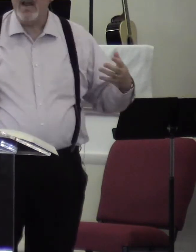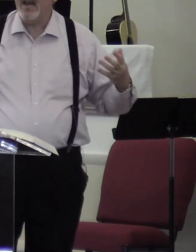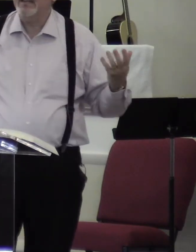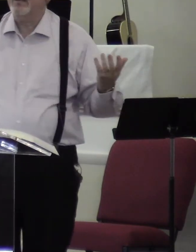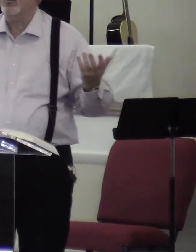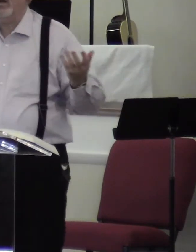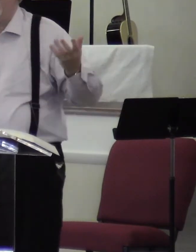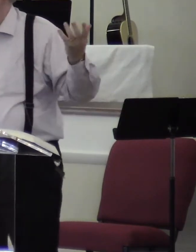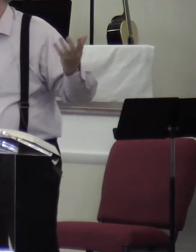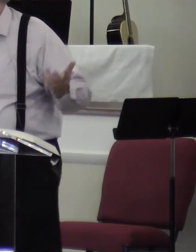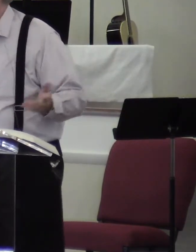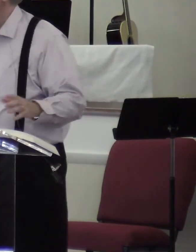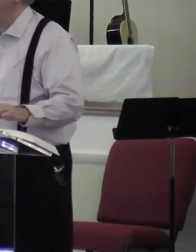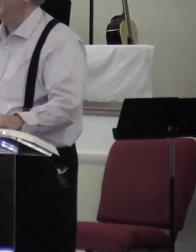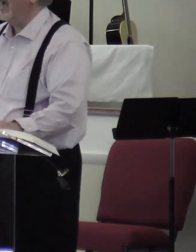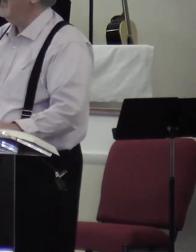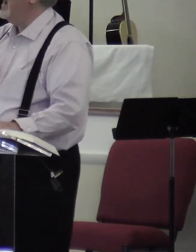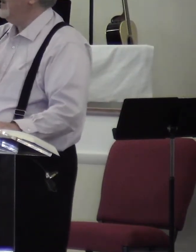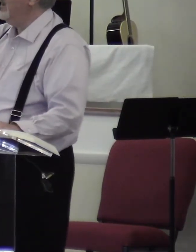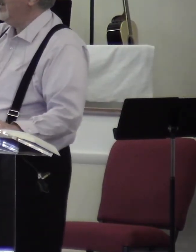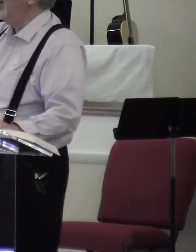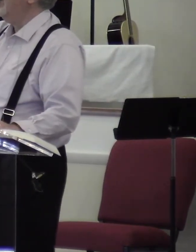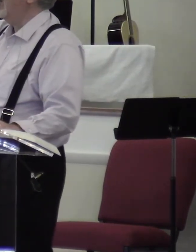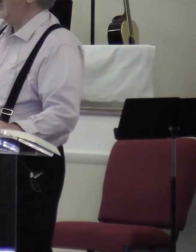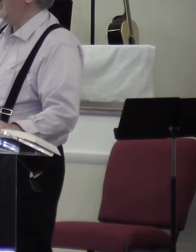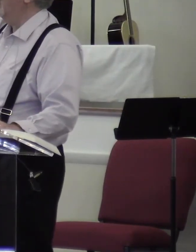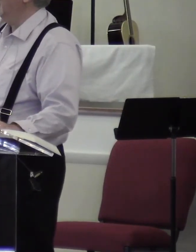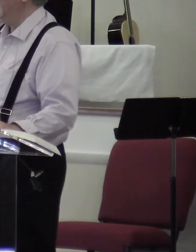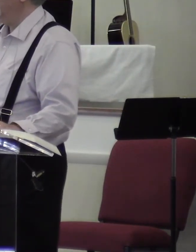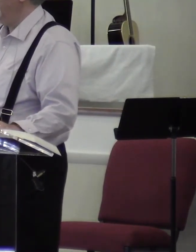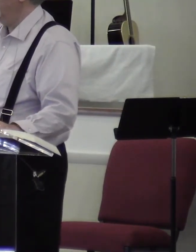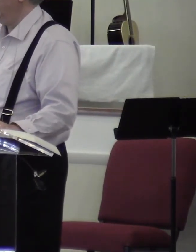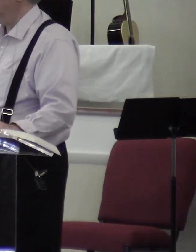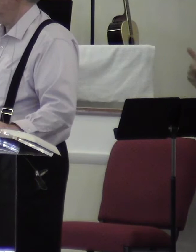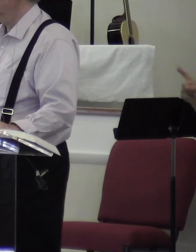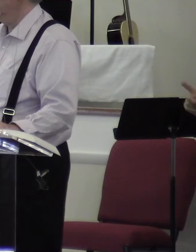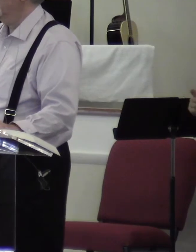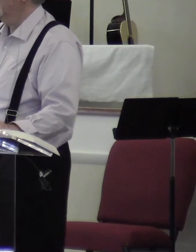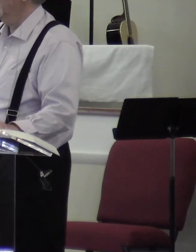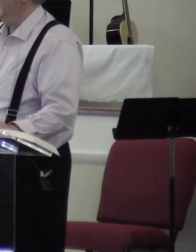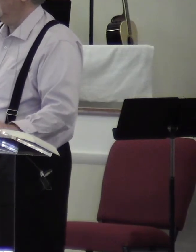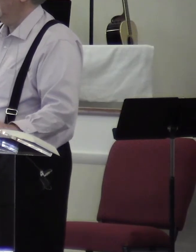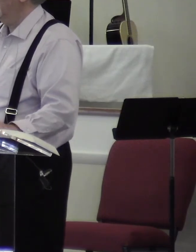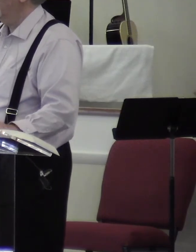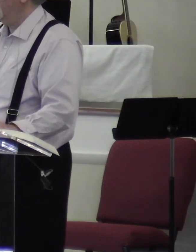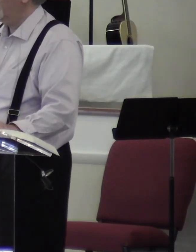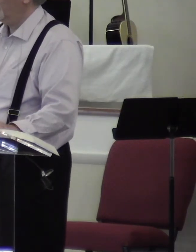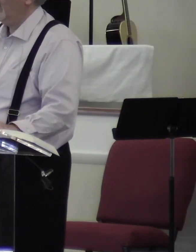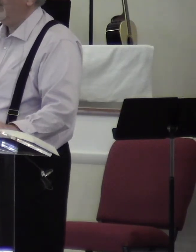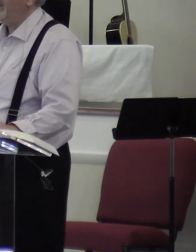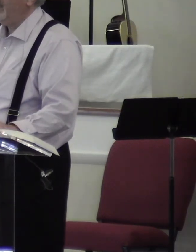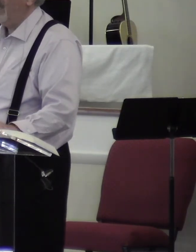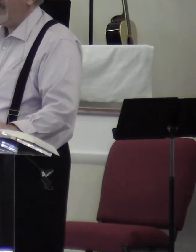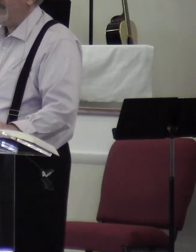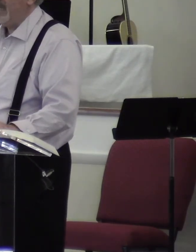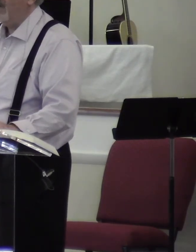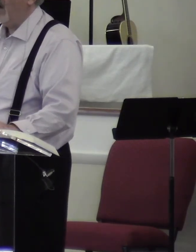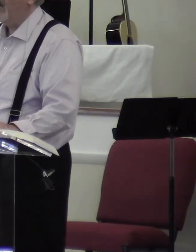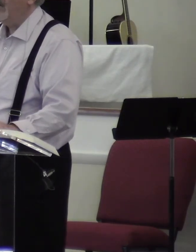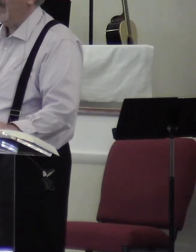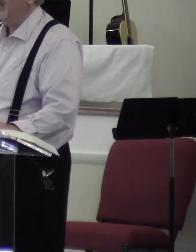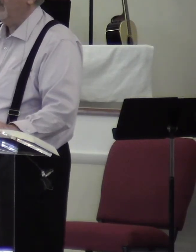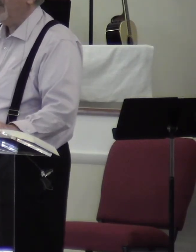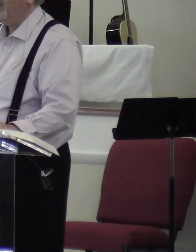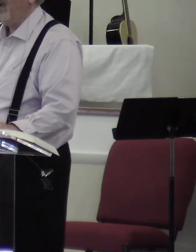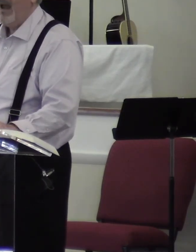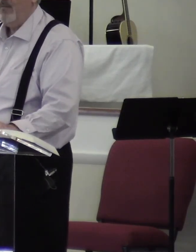Matthew 28, 18 to 20, I don't have to worry about because I'm never going to go to all those nations. But if the word is ta'ethane,